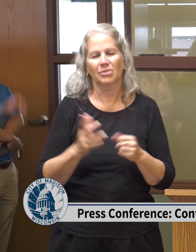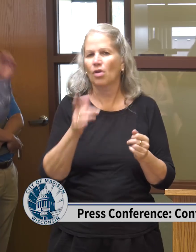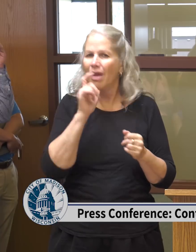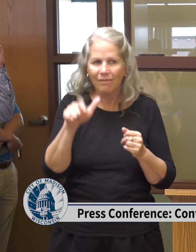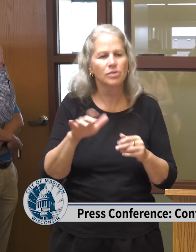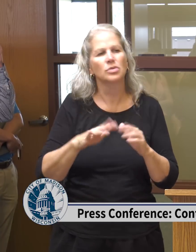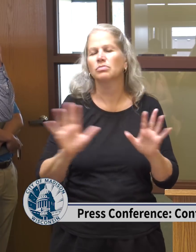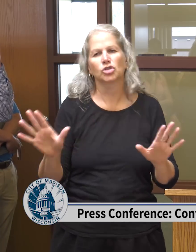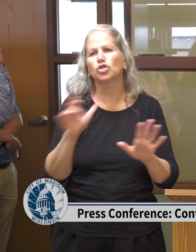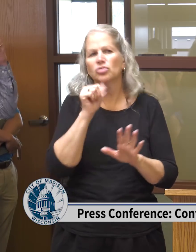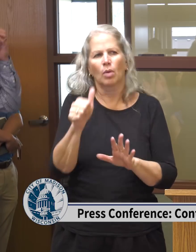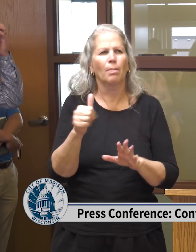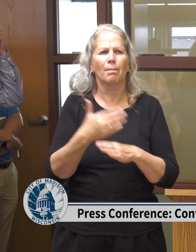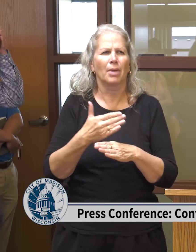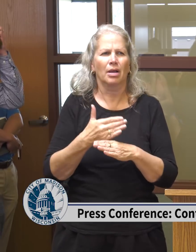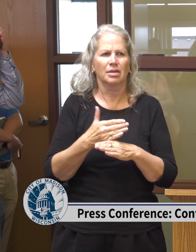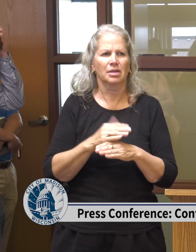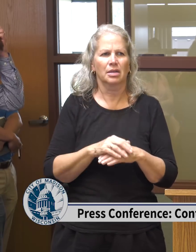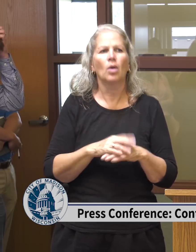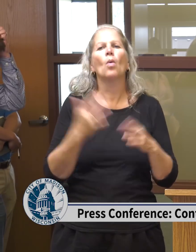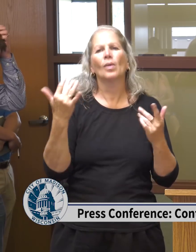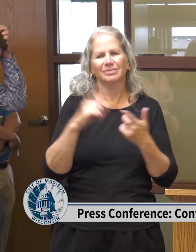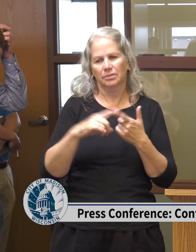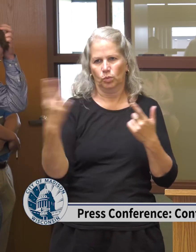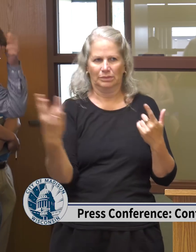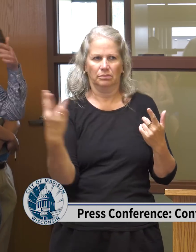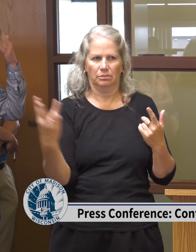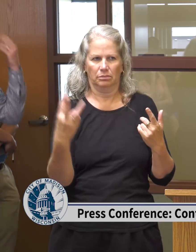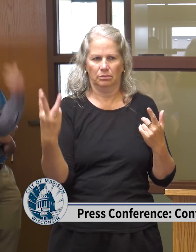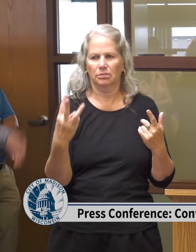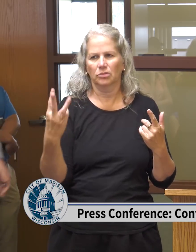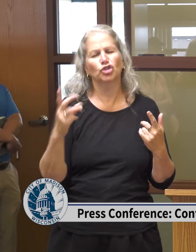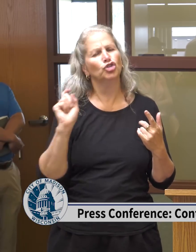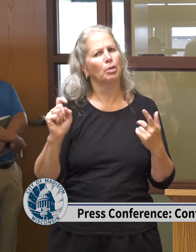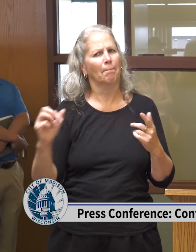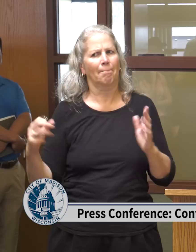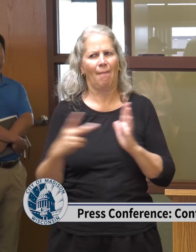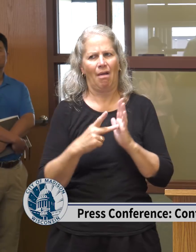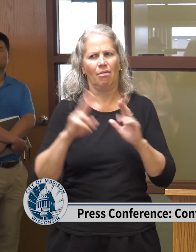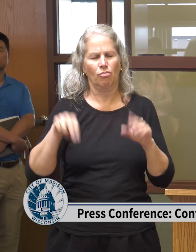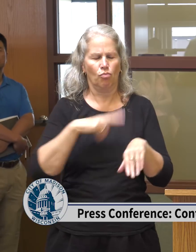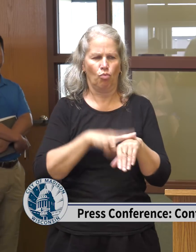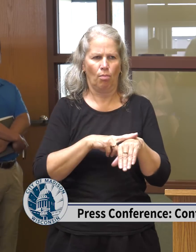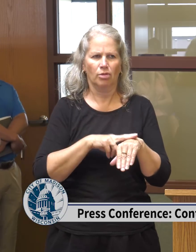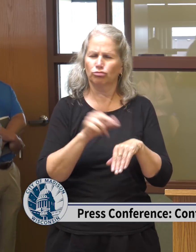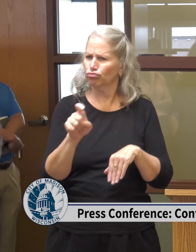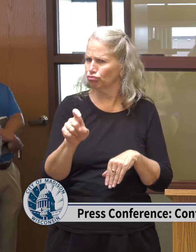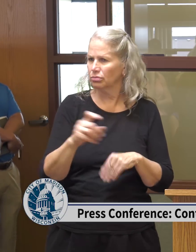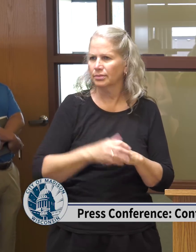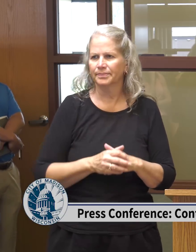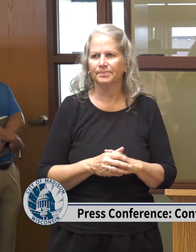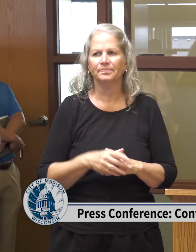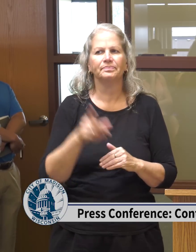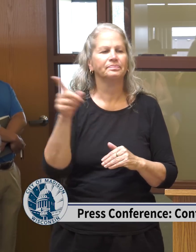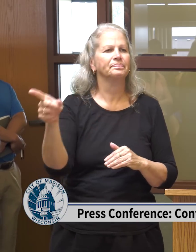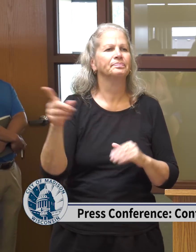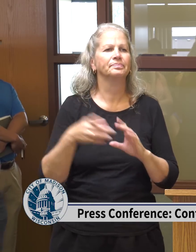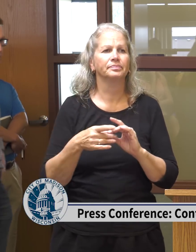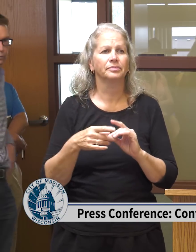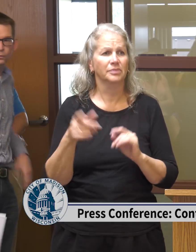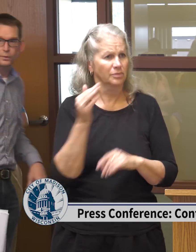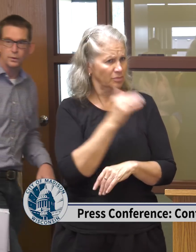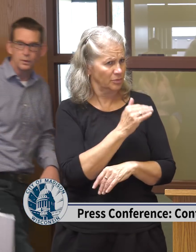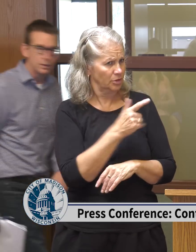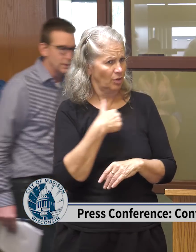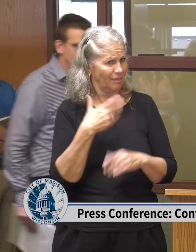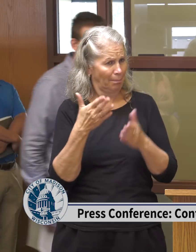you think, if things don't return to normal, do you have plans yet, or is it too far out to even consider Labor Day weekend? I